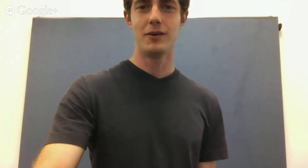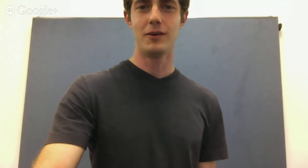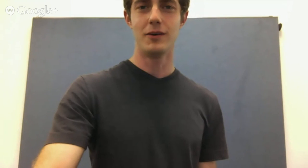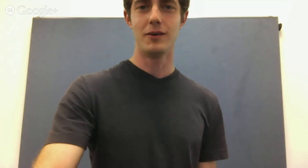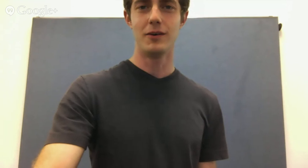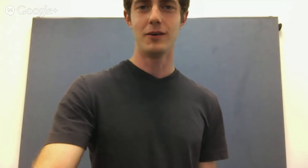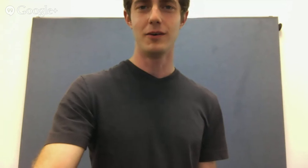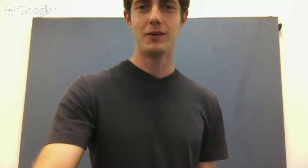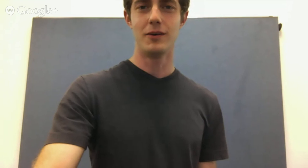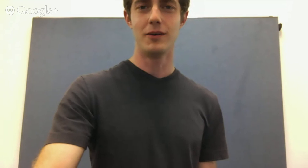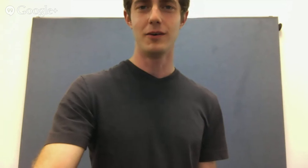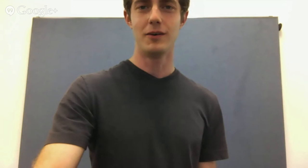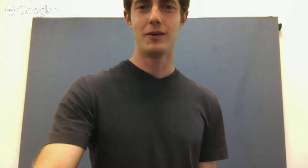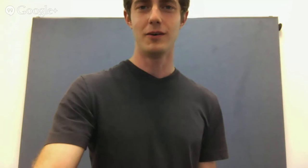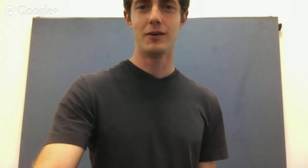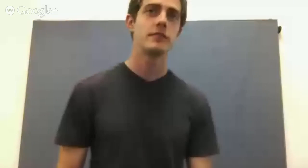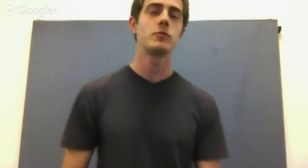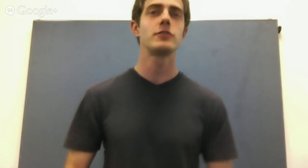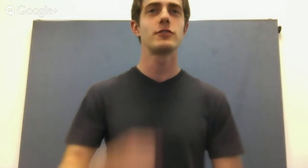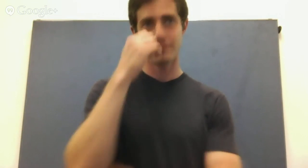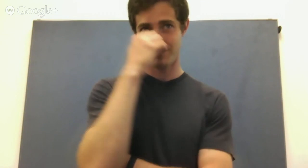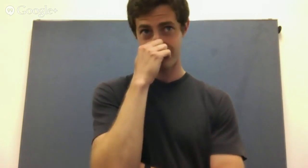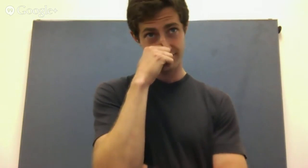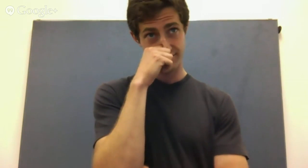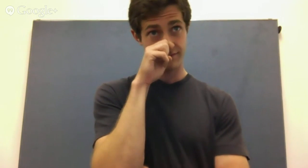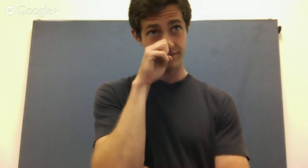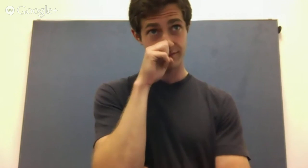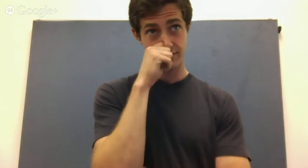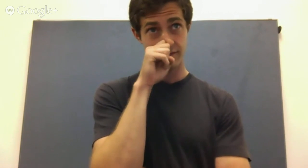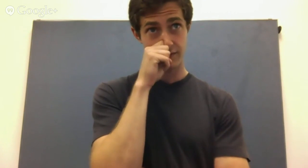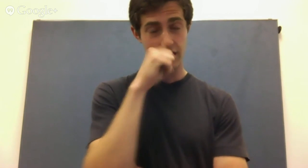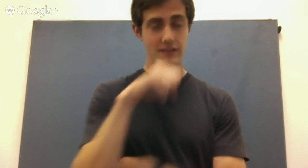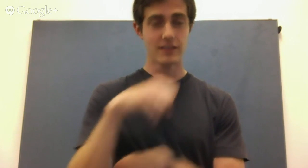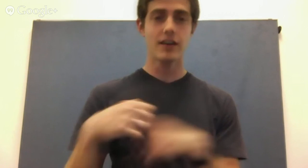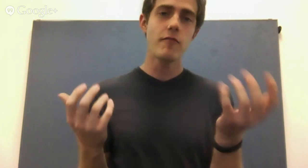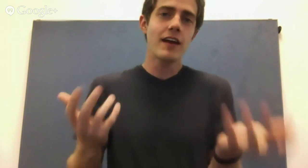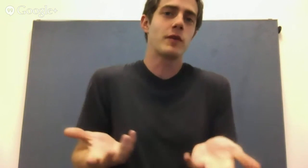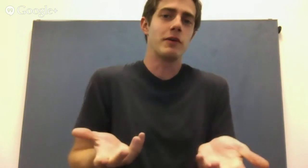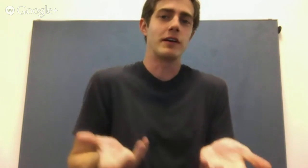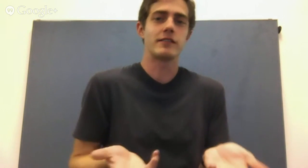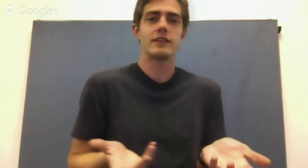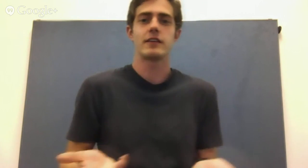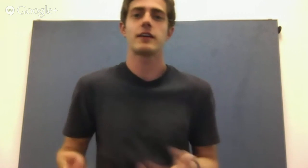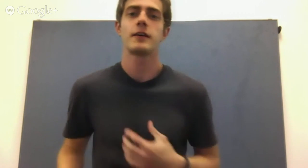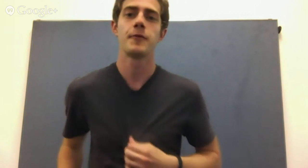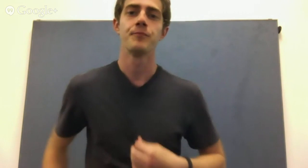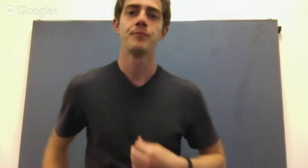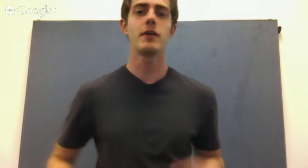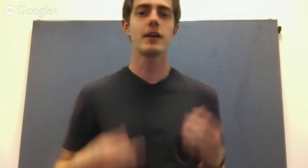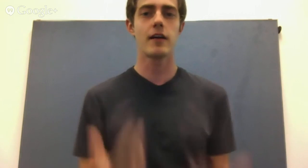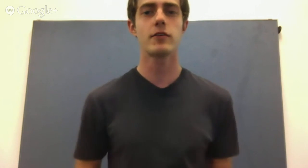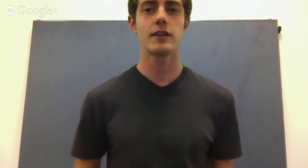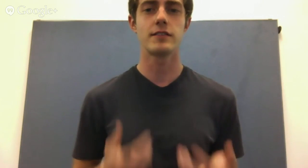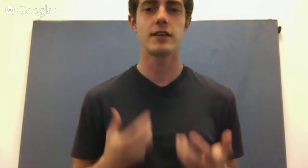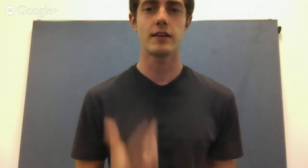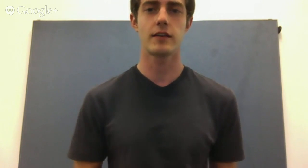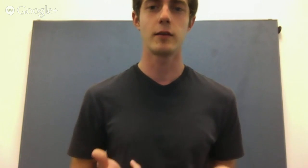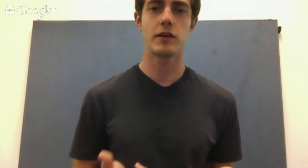It is. It's a cover, which it's a cover and a remix. It's like I'm not covering it technically